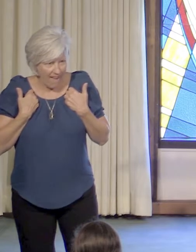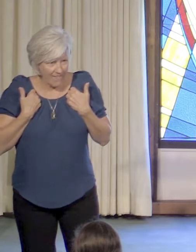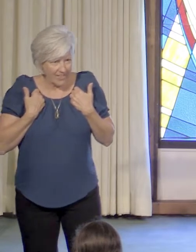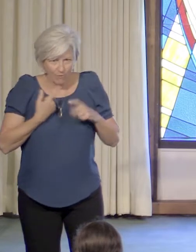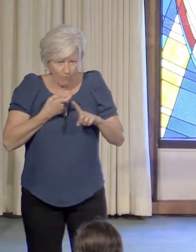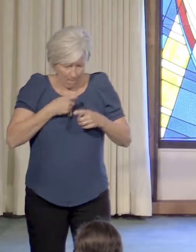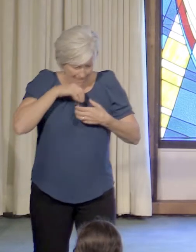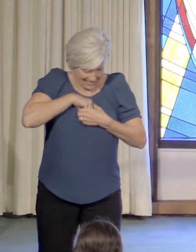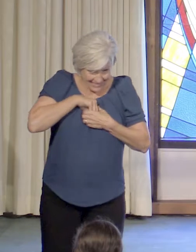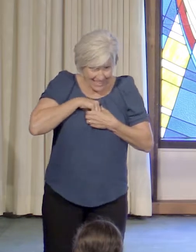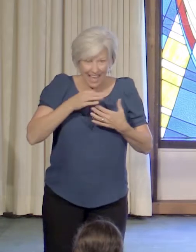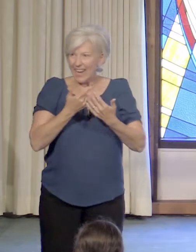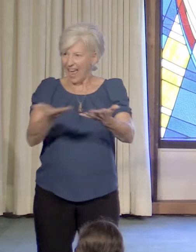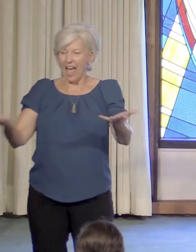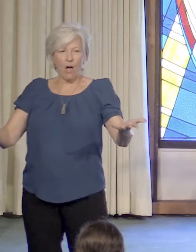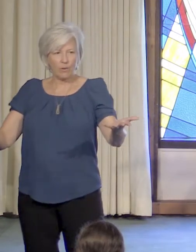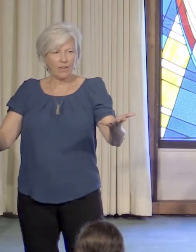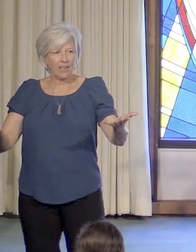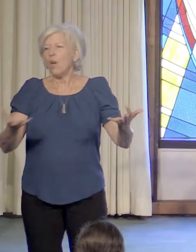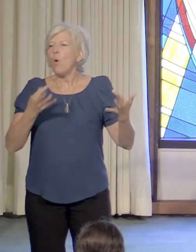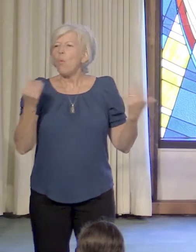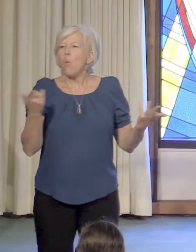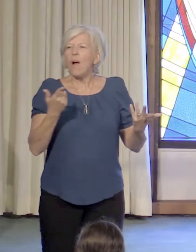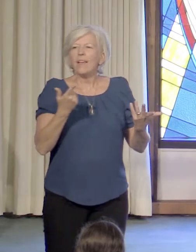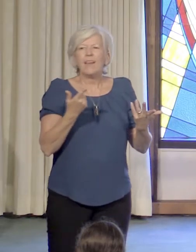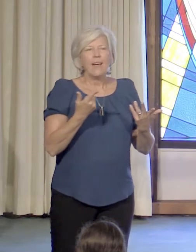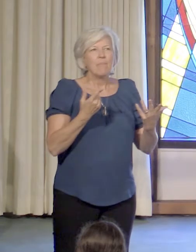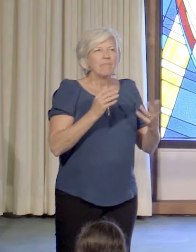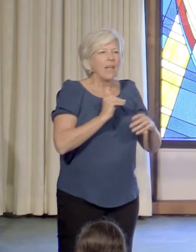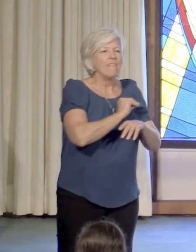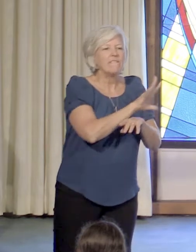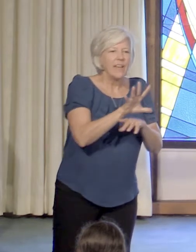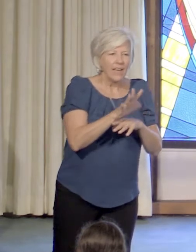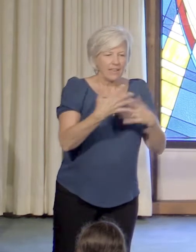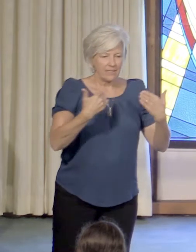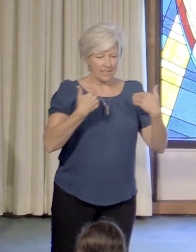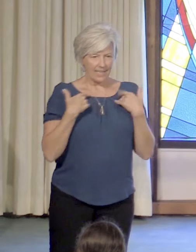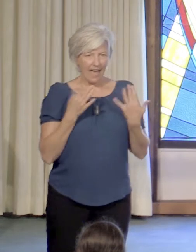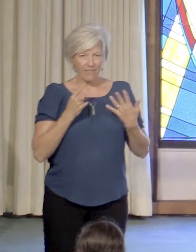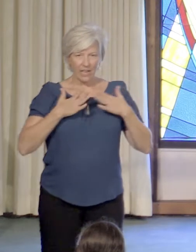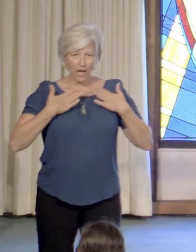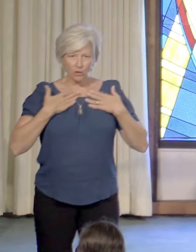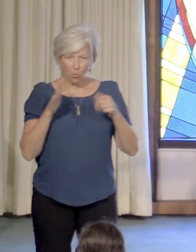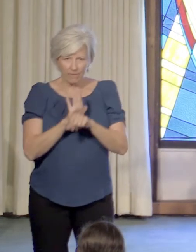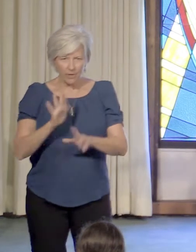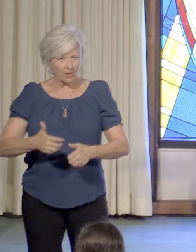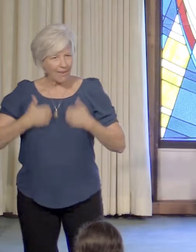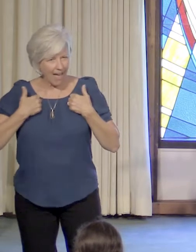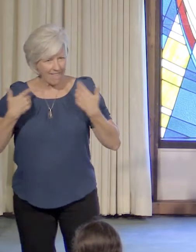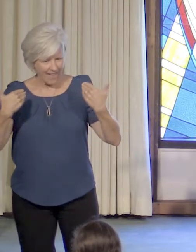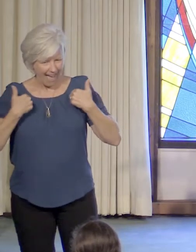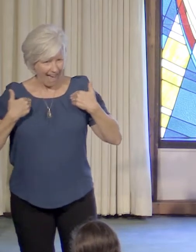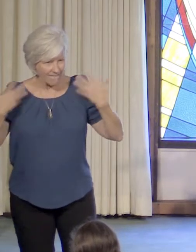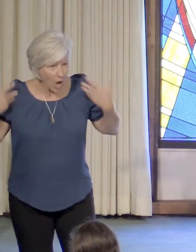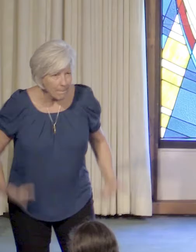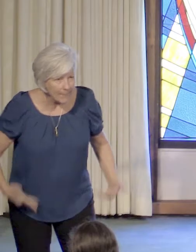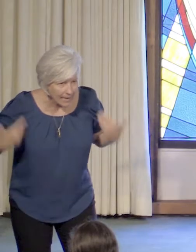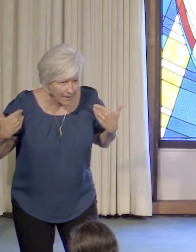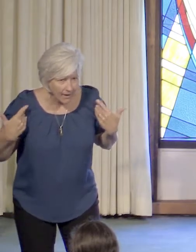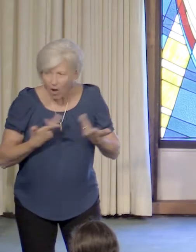what is, what effect does having a joy-filled life have on me, have on